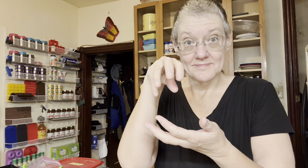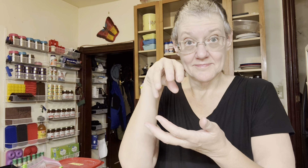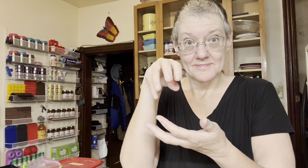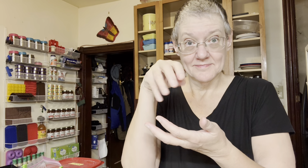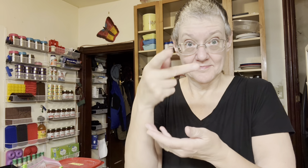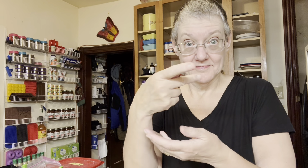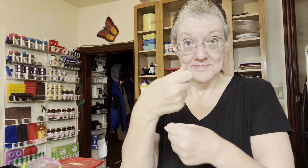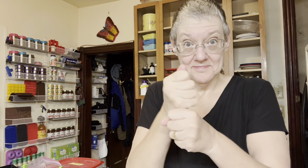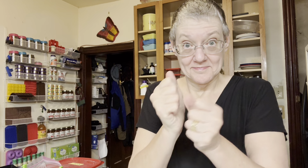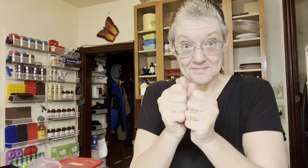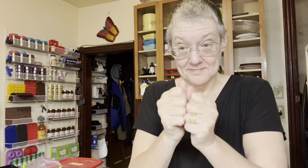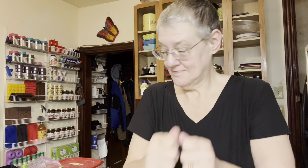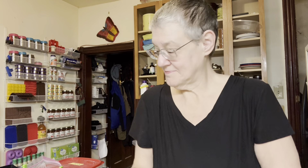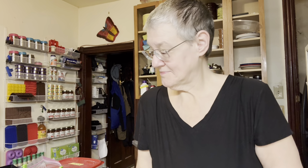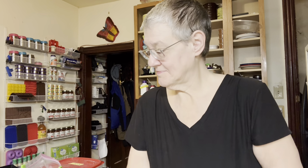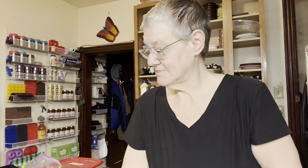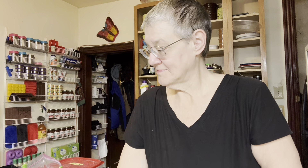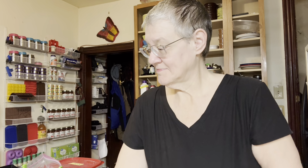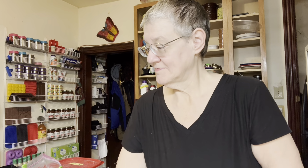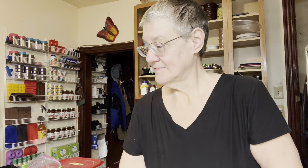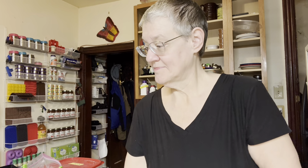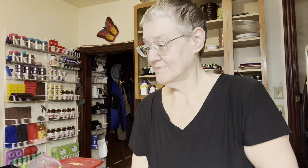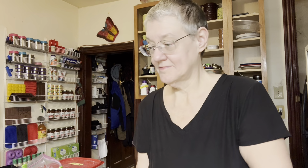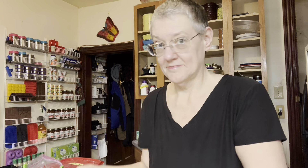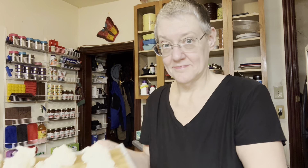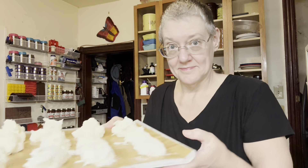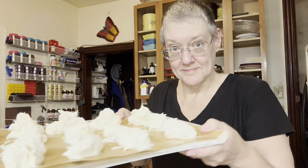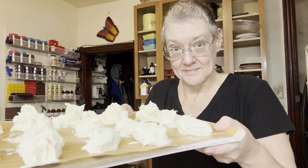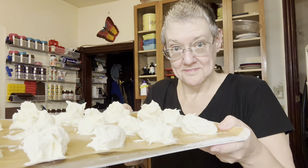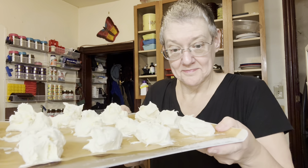that we made together on Thursday.